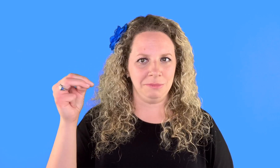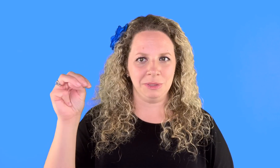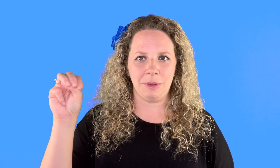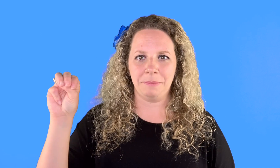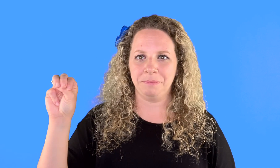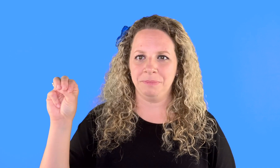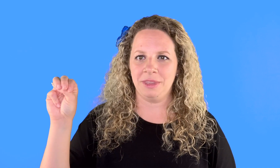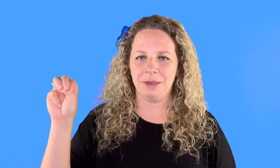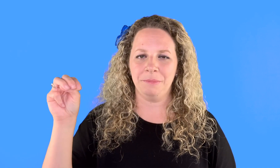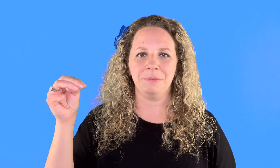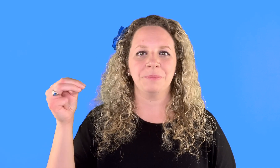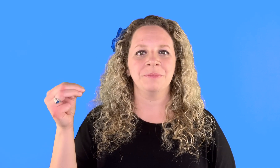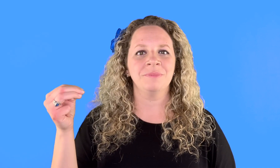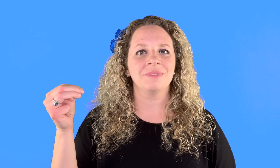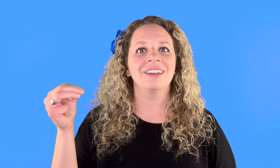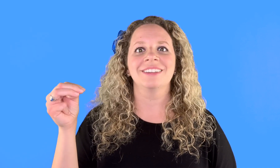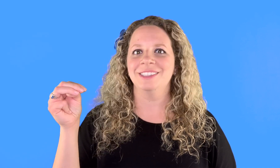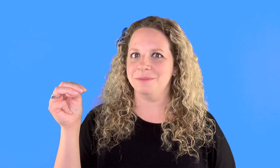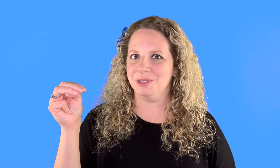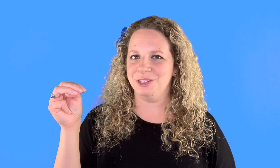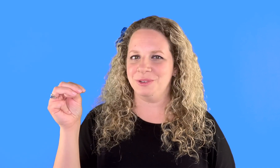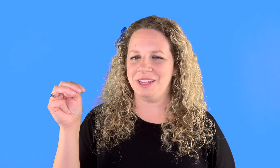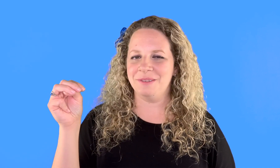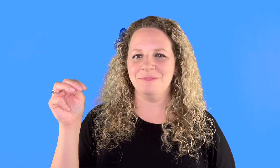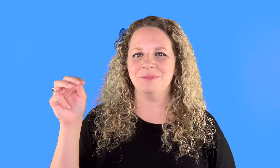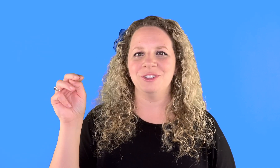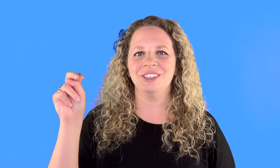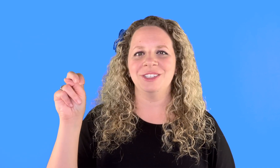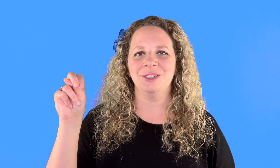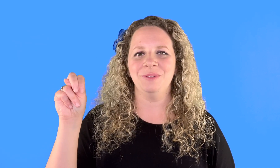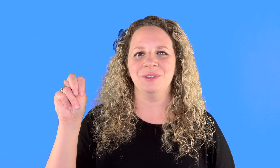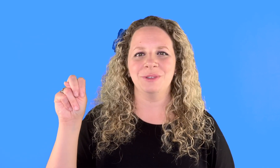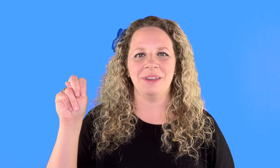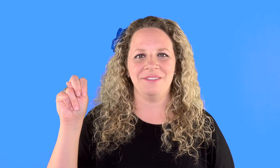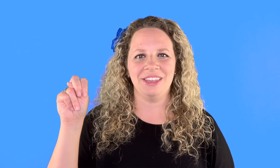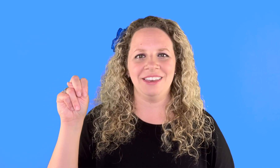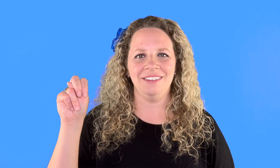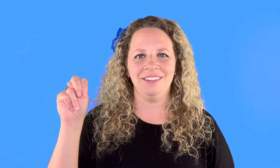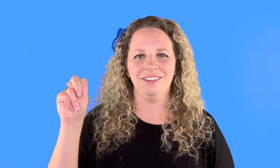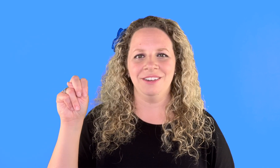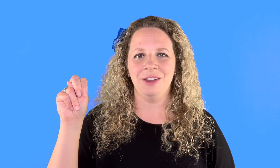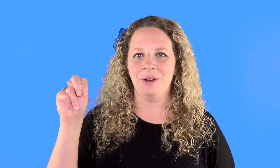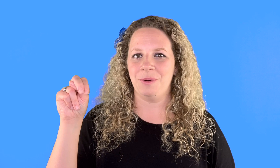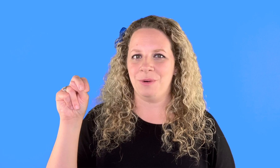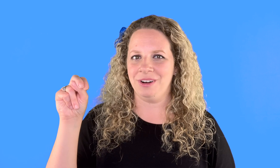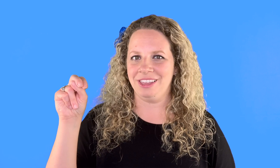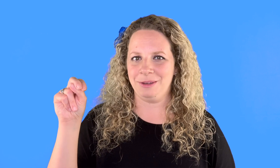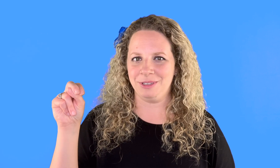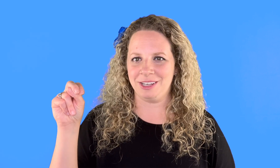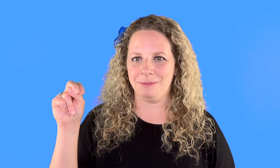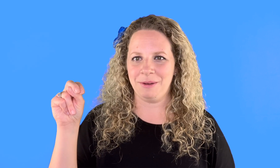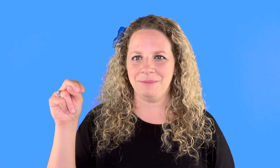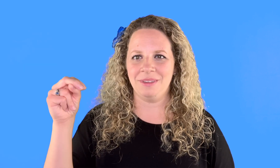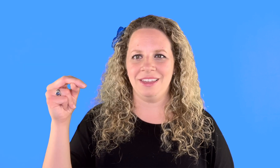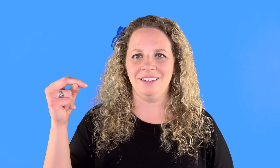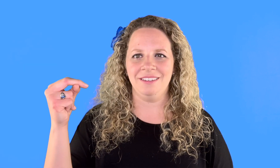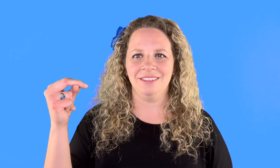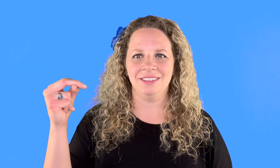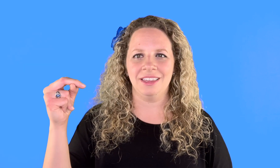well. M. Similar to an M, just 2. So we have in, or like we talked about, in, slightly